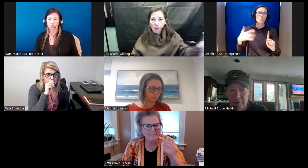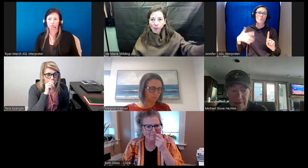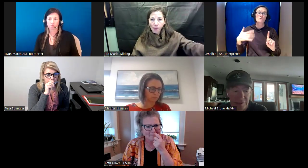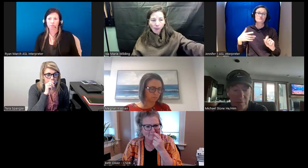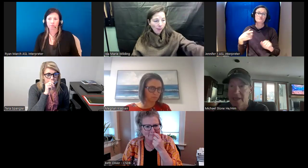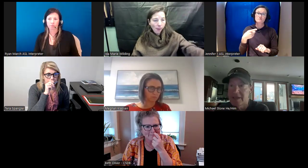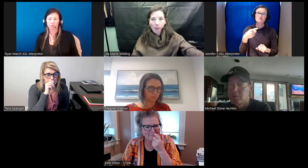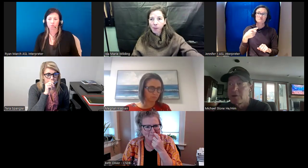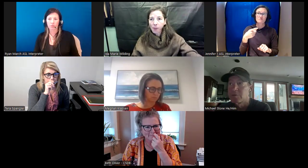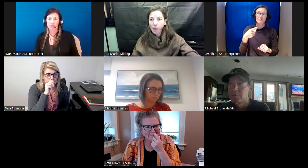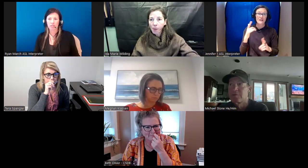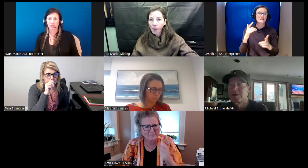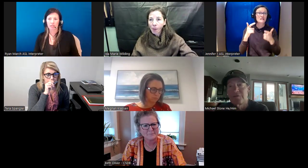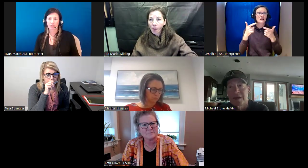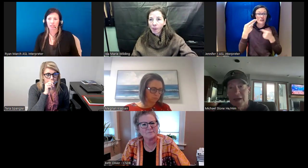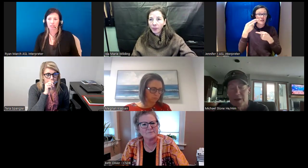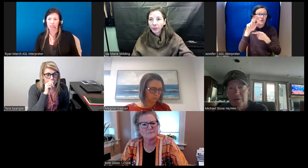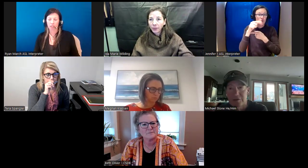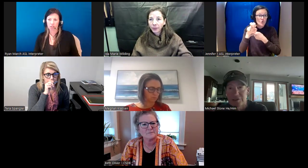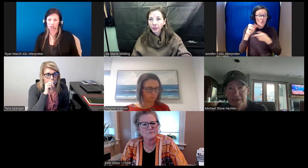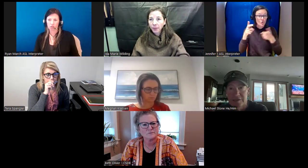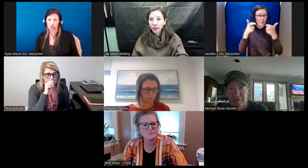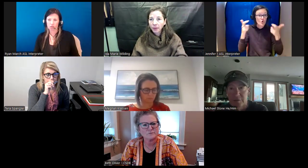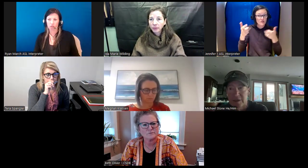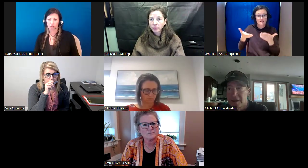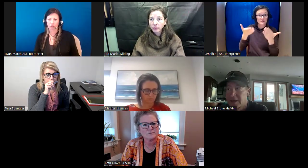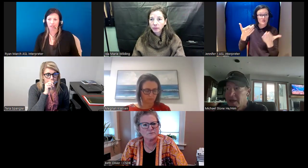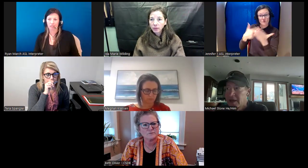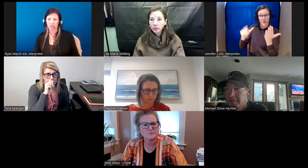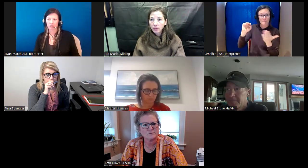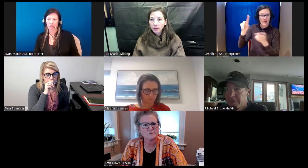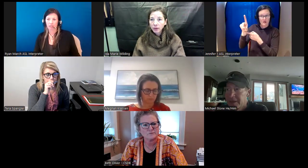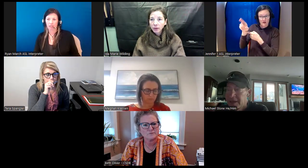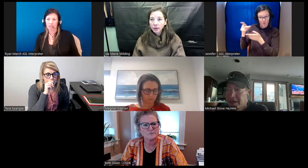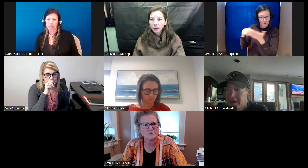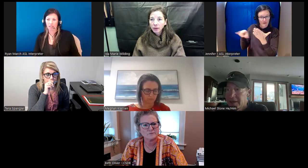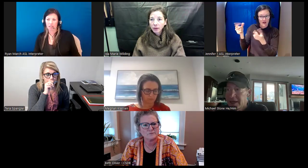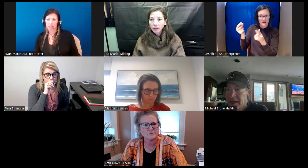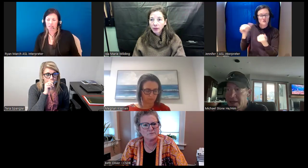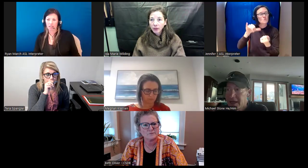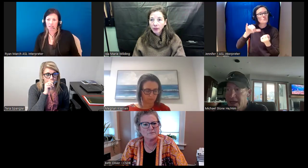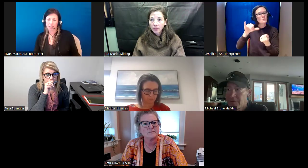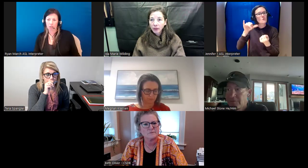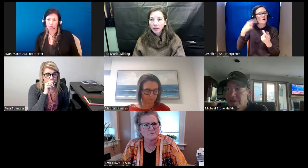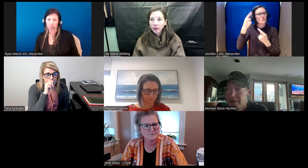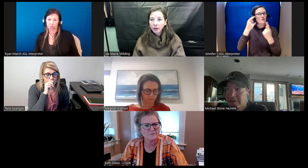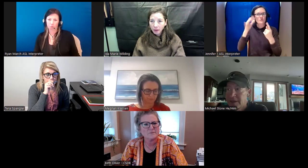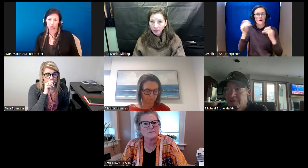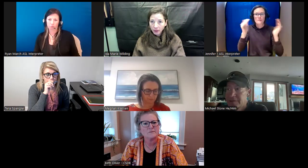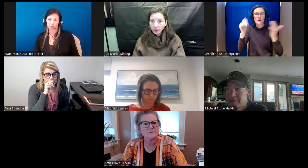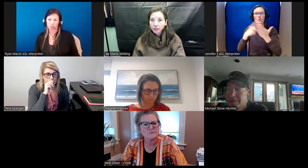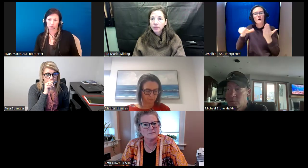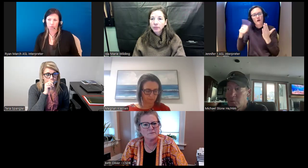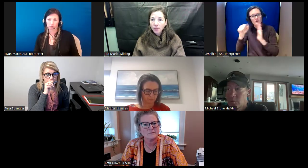what Maryland is doing, and I wonder if we can find out what other states are doing. Um, I have a feeling